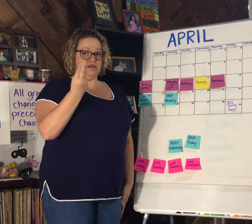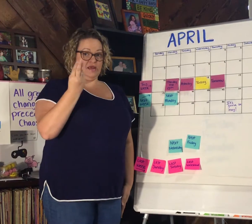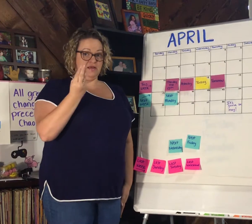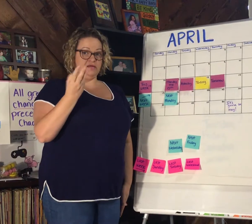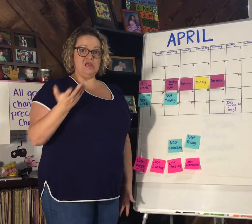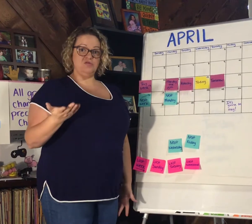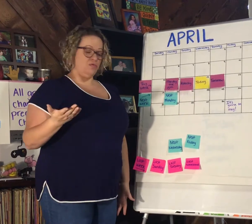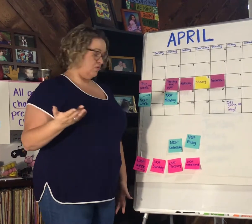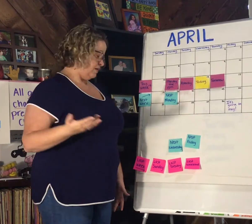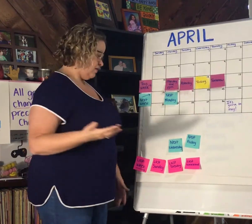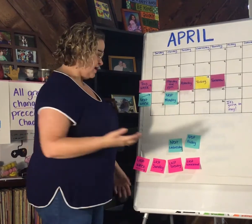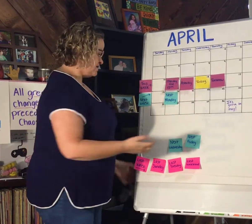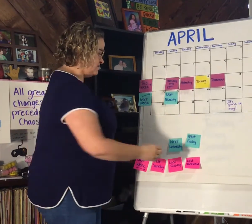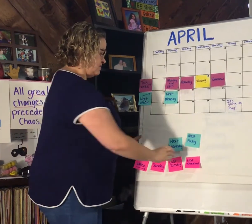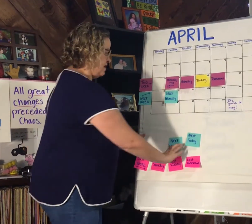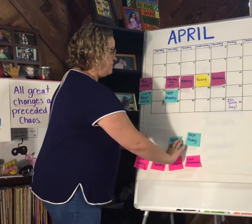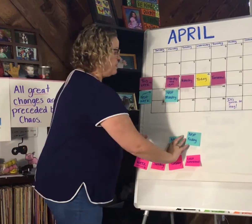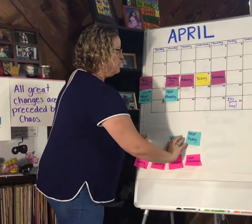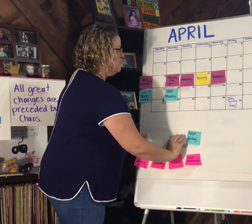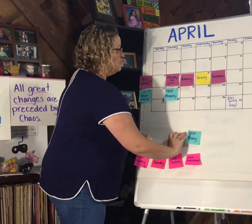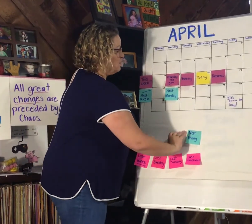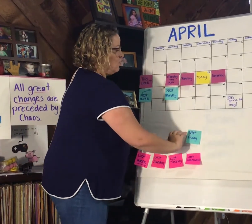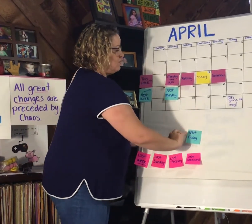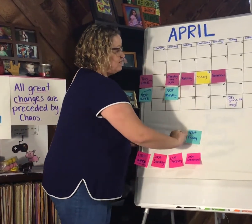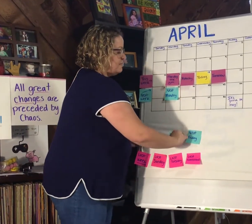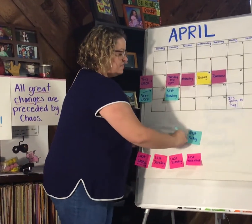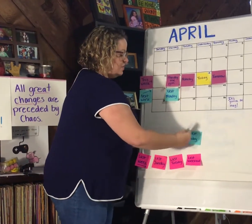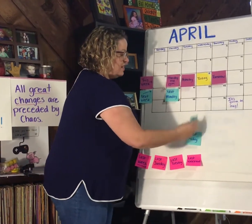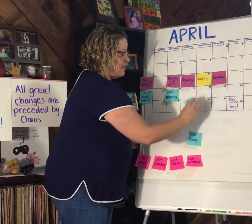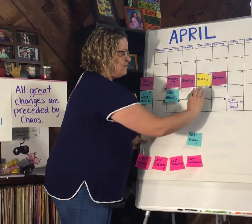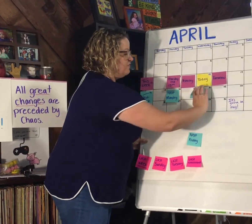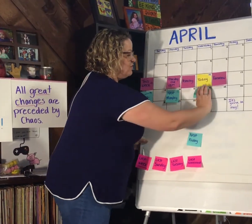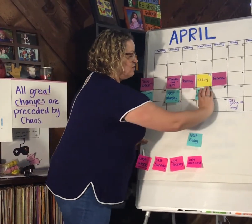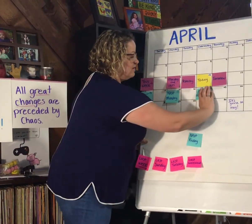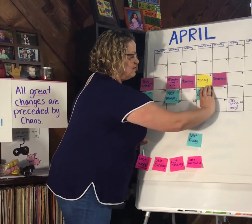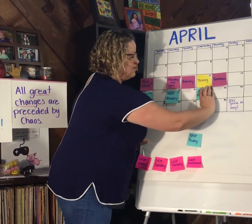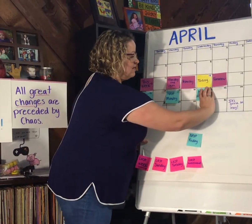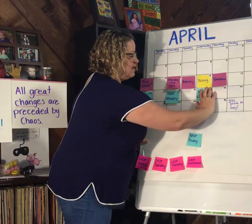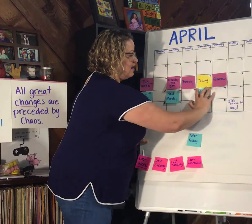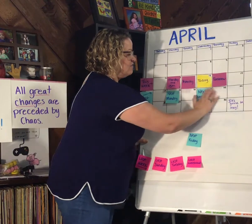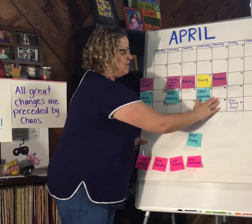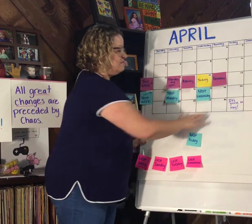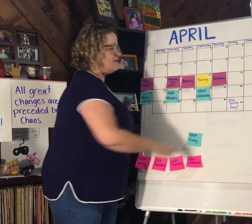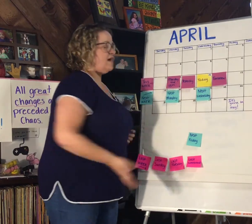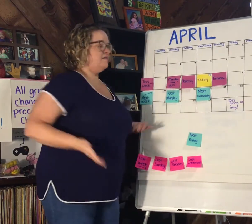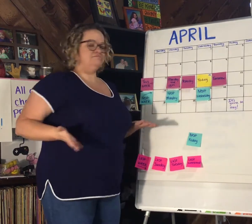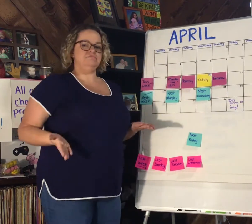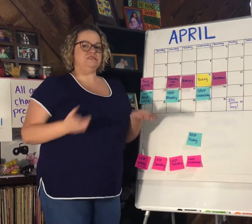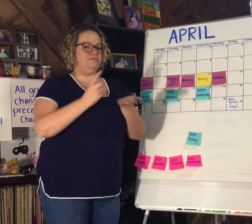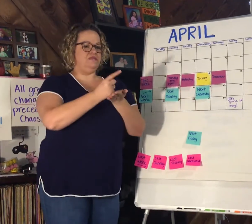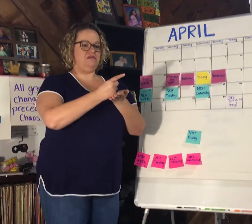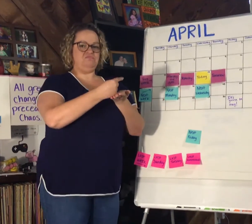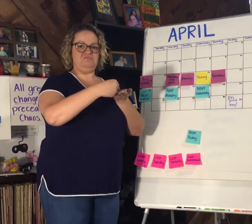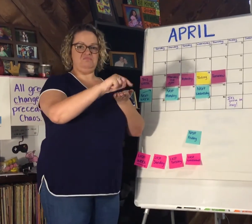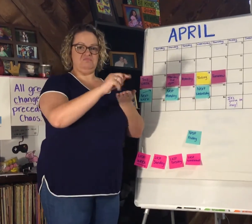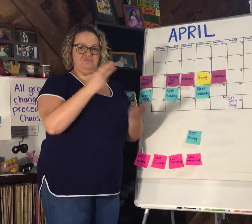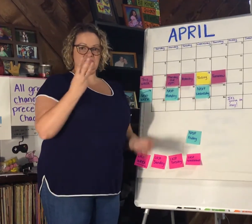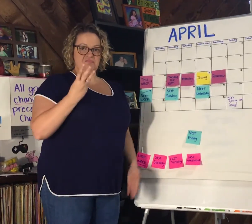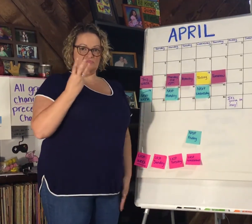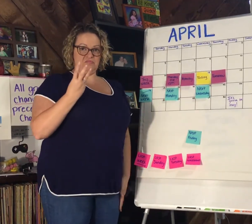Monday. Either one would be great, okay? So same thing would happen if you're doing something like next Wednesday, same thing. Make